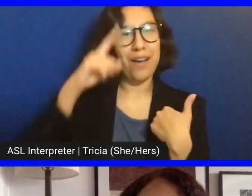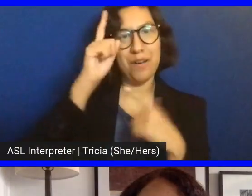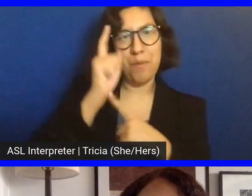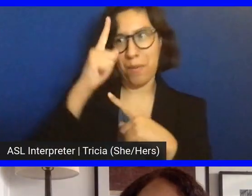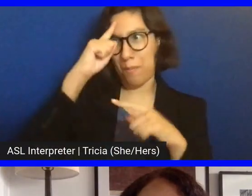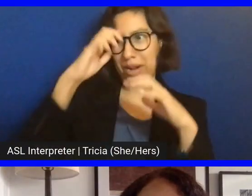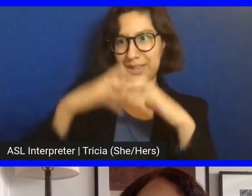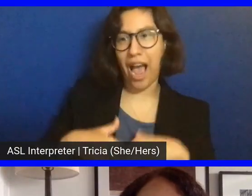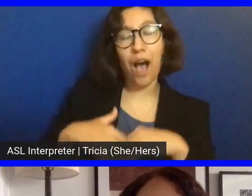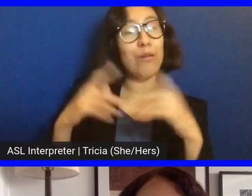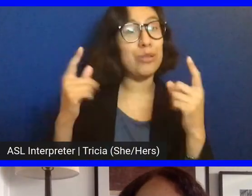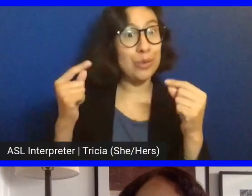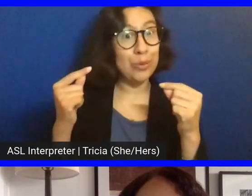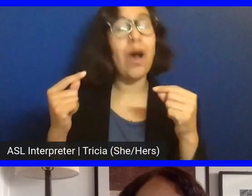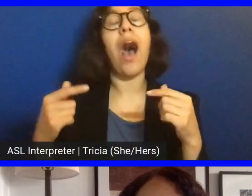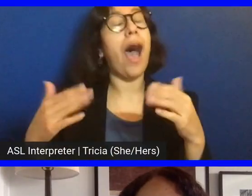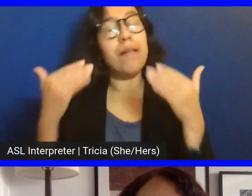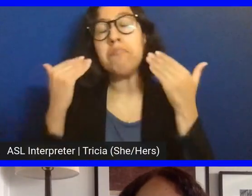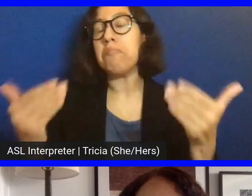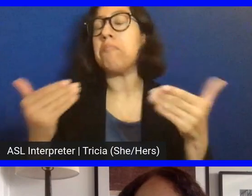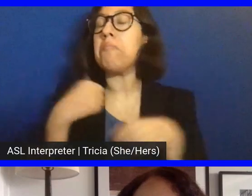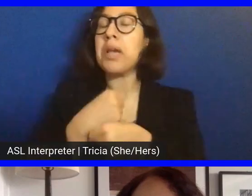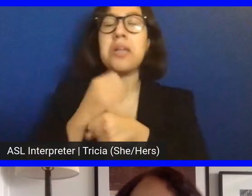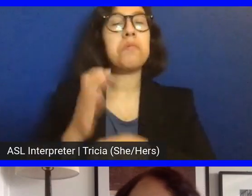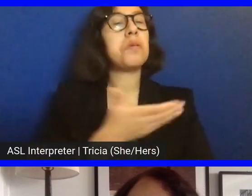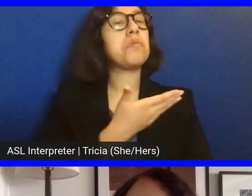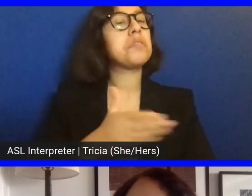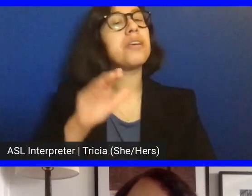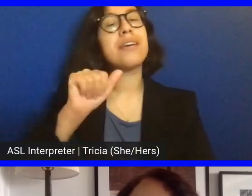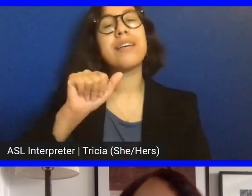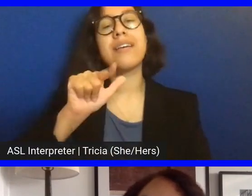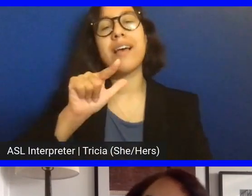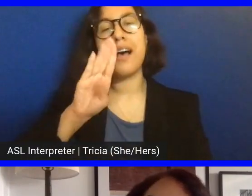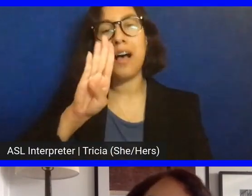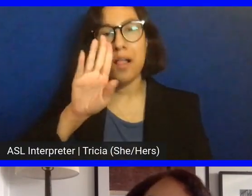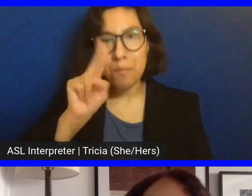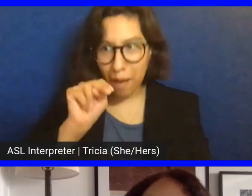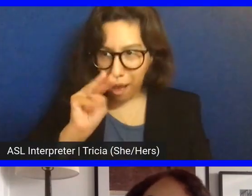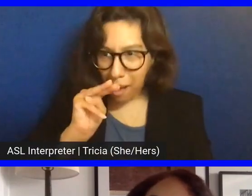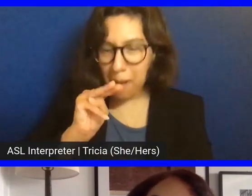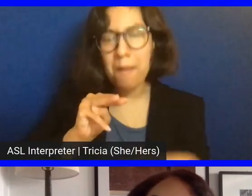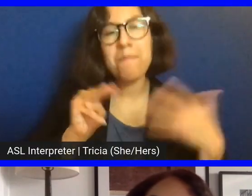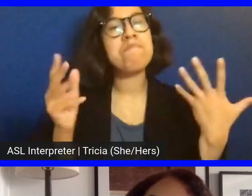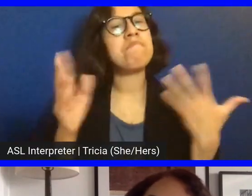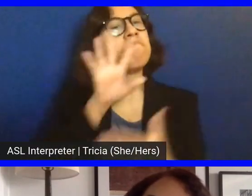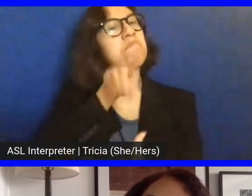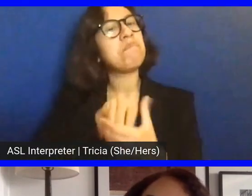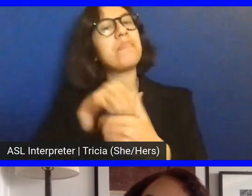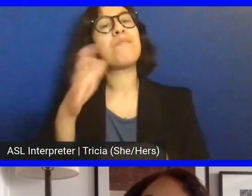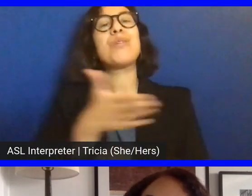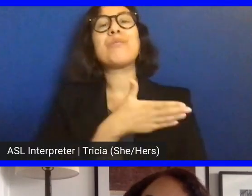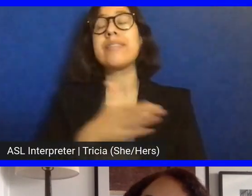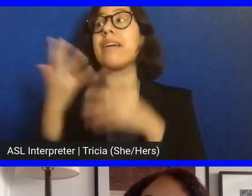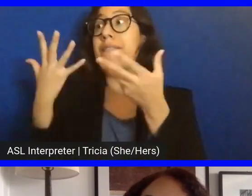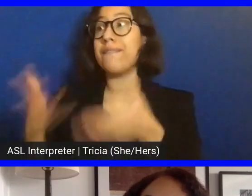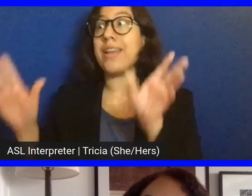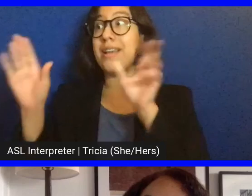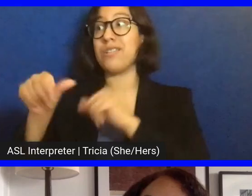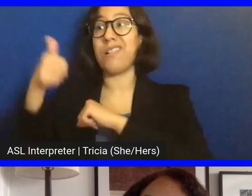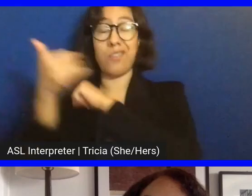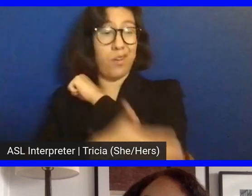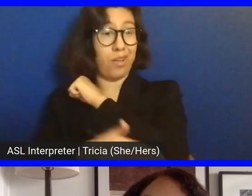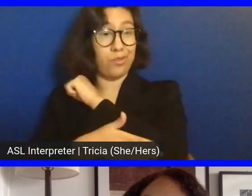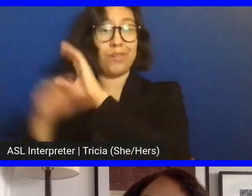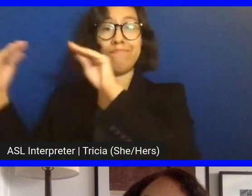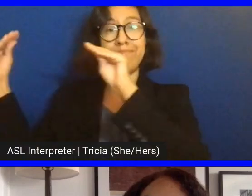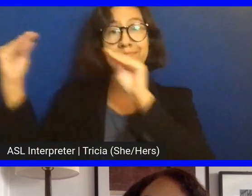decide to do, which is make an album, get into music. And then I returned, and since then it's